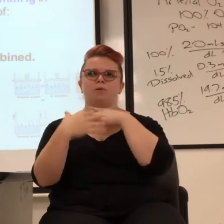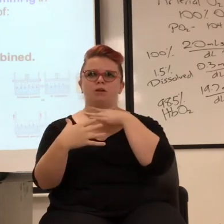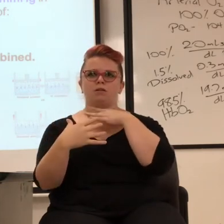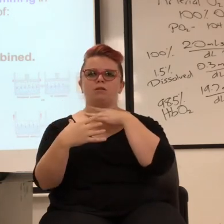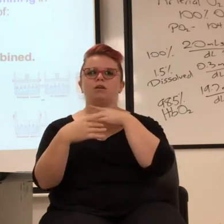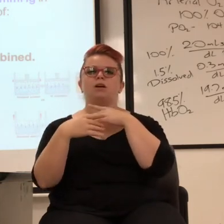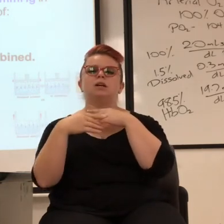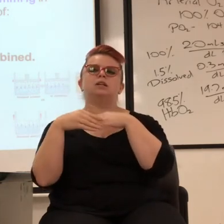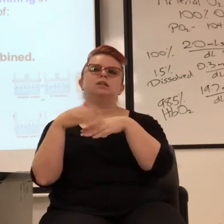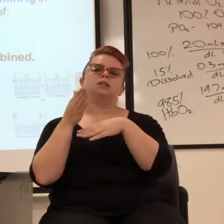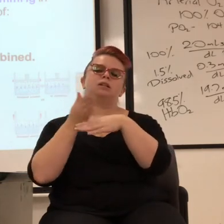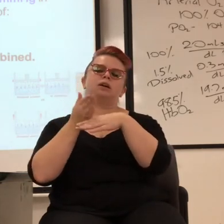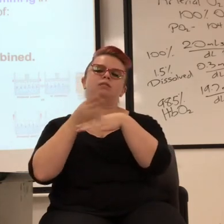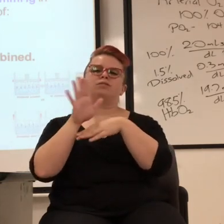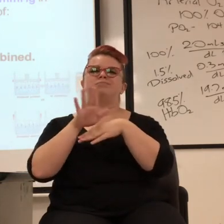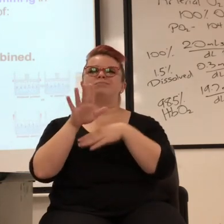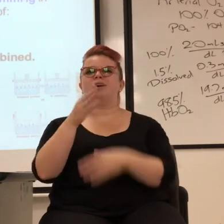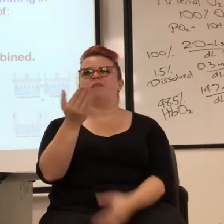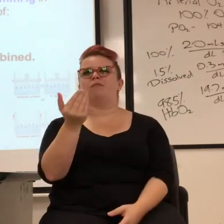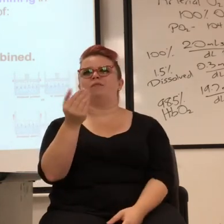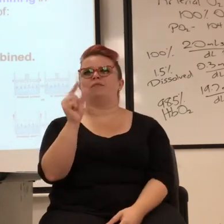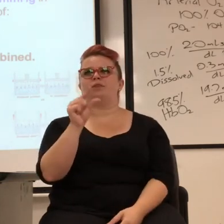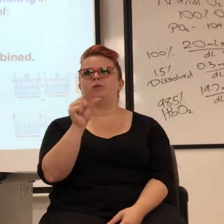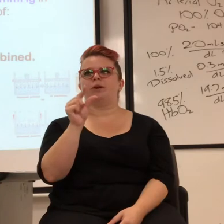On average, it's about 15 grams.